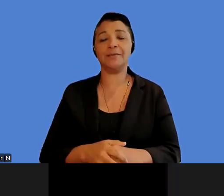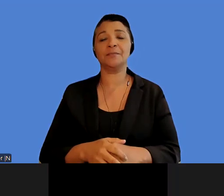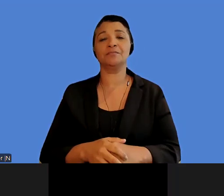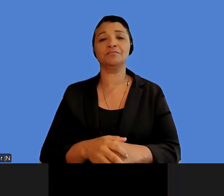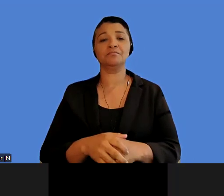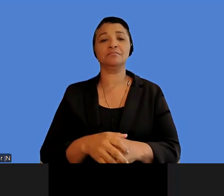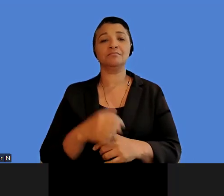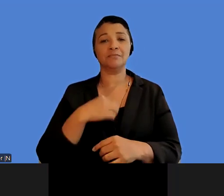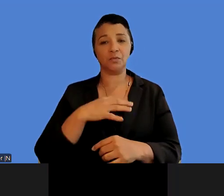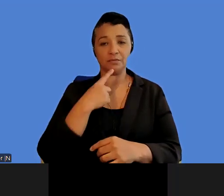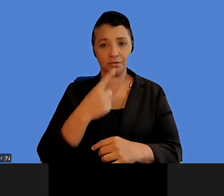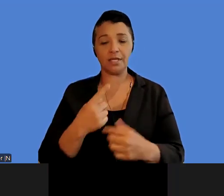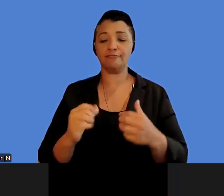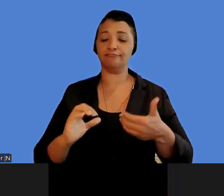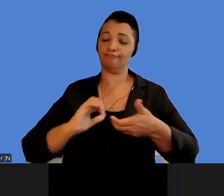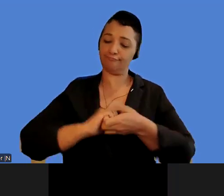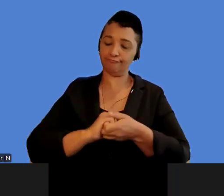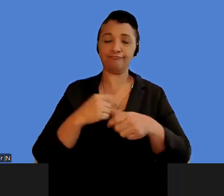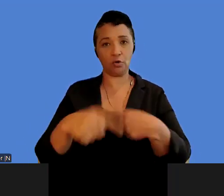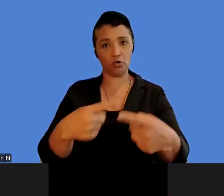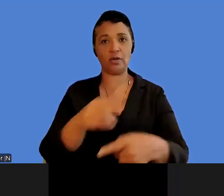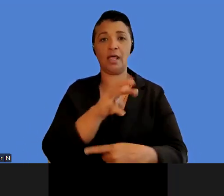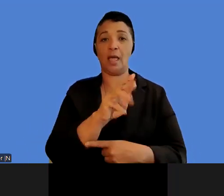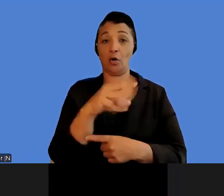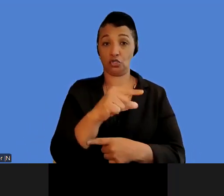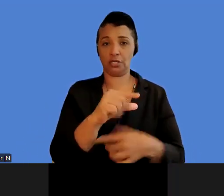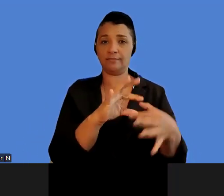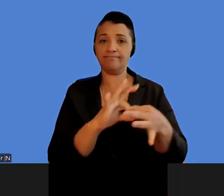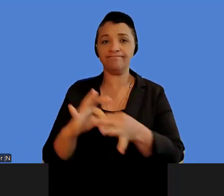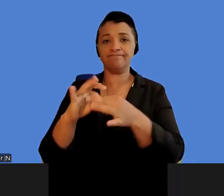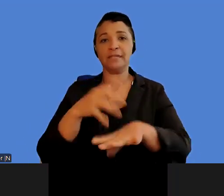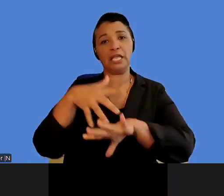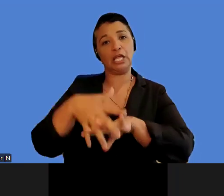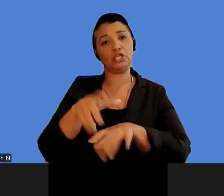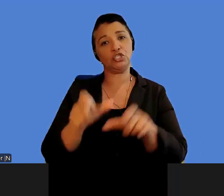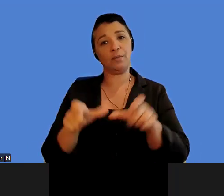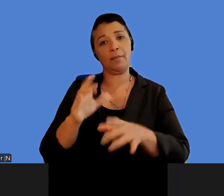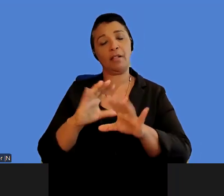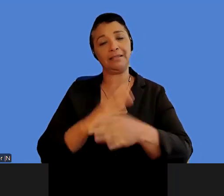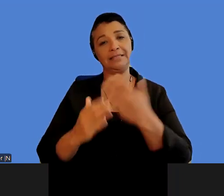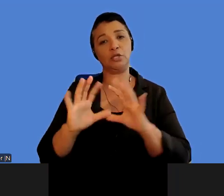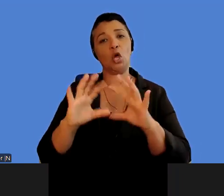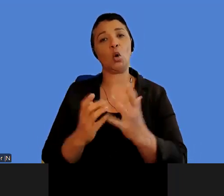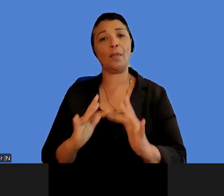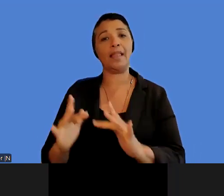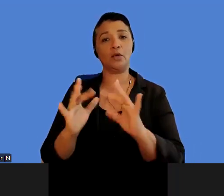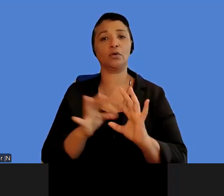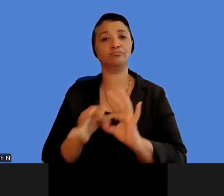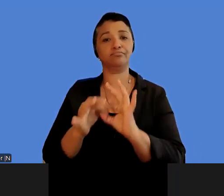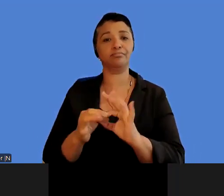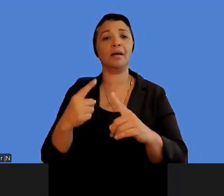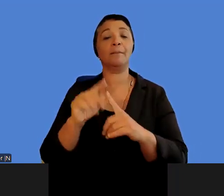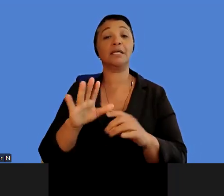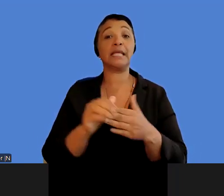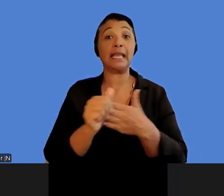the continued collaboration between MRG and the Indigenous Peoples with Disabilities Global Network and their knowledge and leadership in